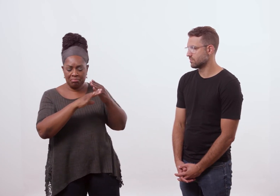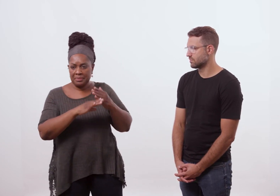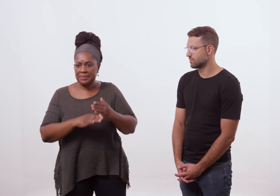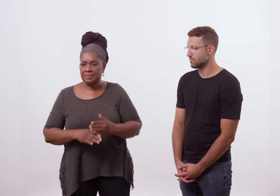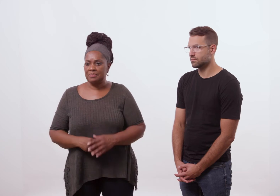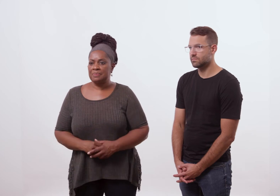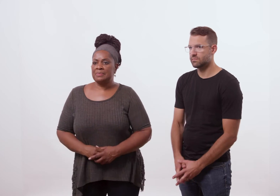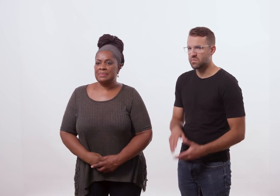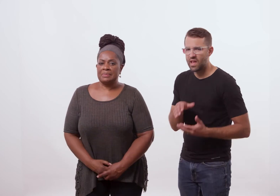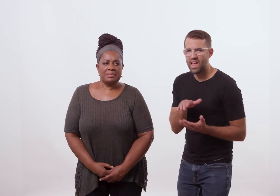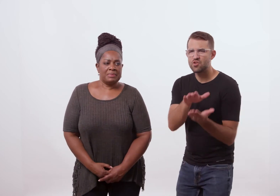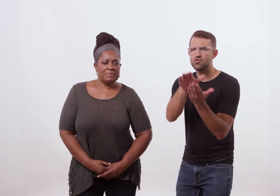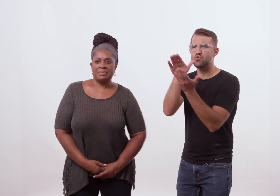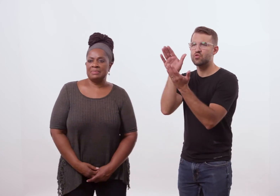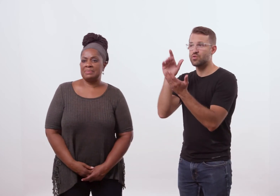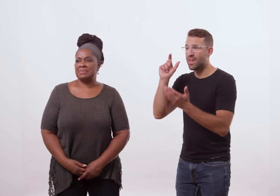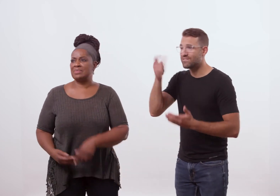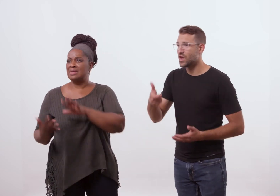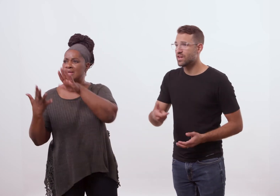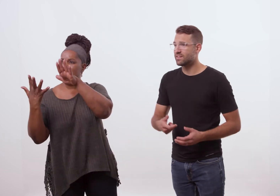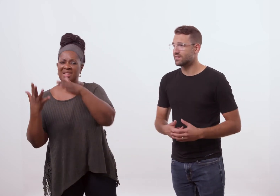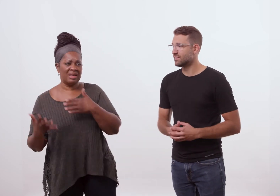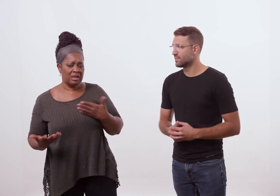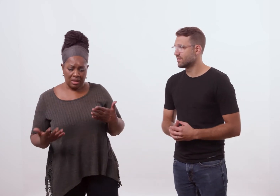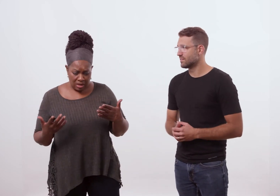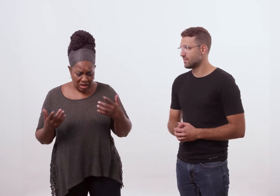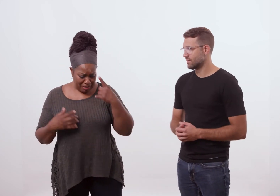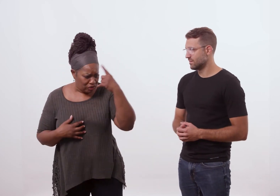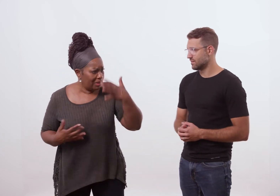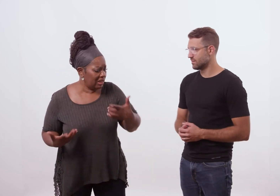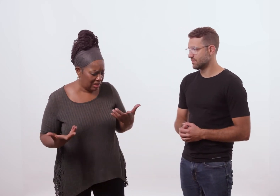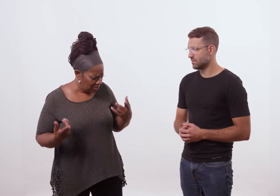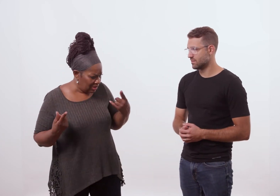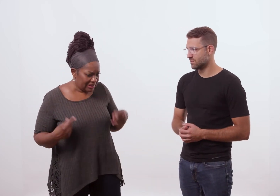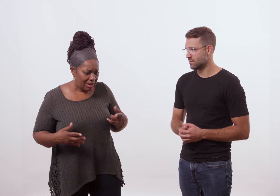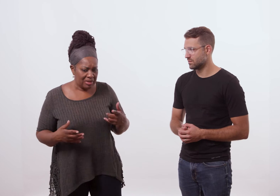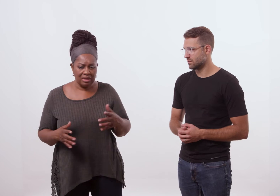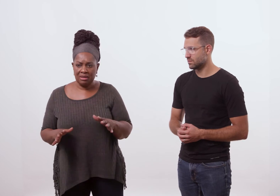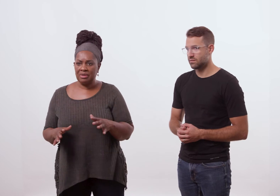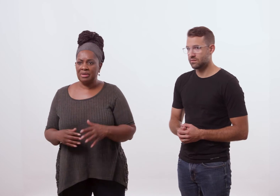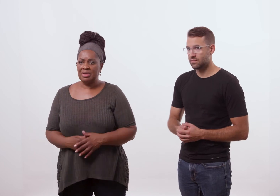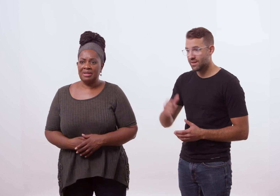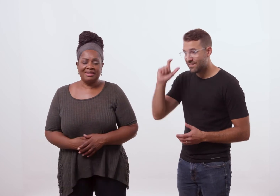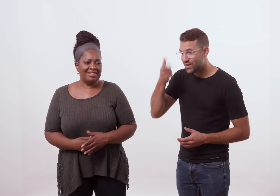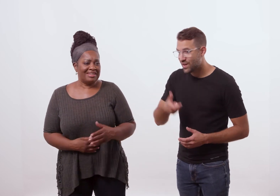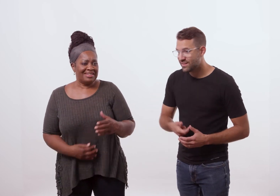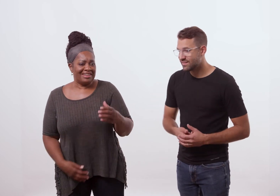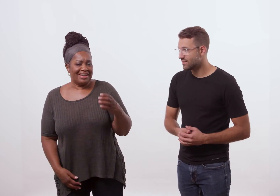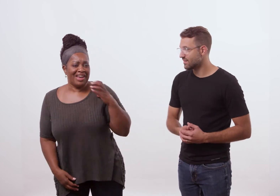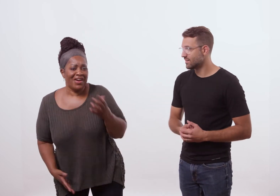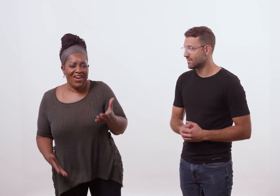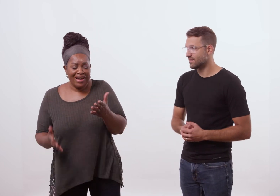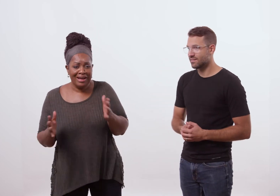Hiya! Nightfall! What? Huh? Am I dreaming? Nightfall! Cutter! Oh,